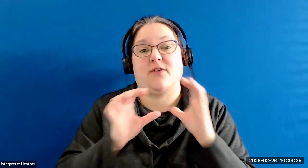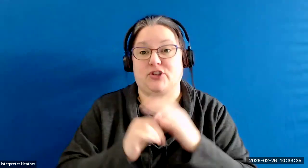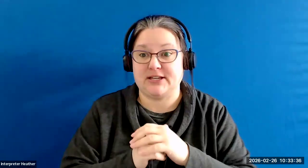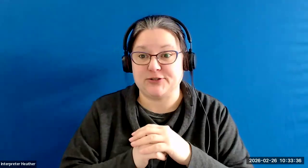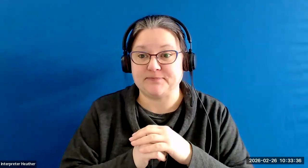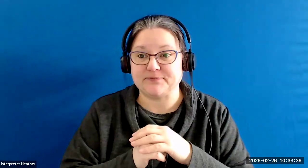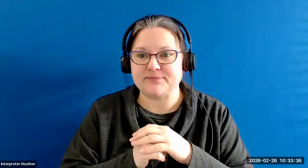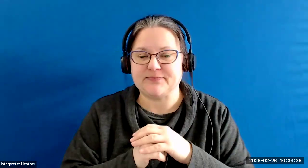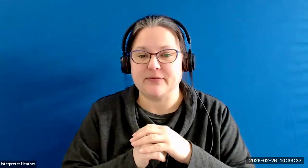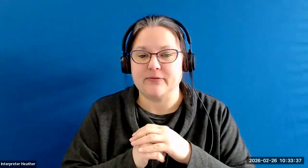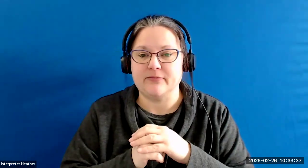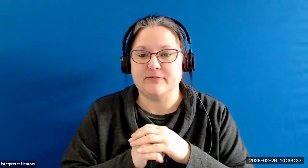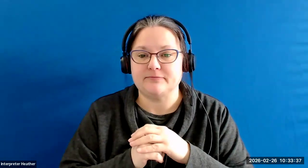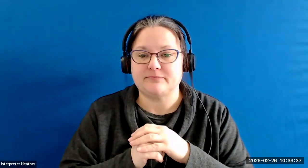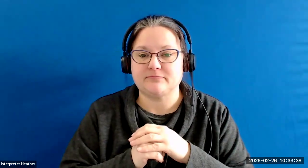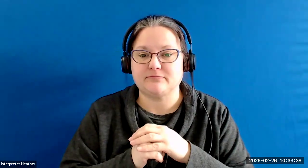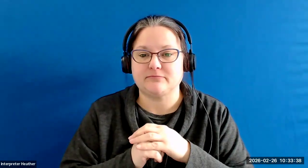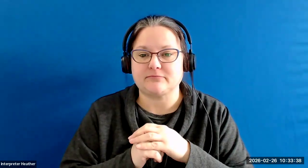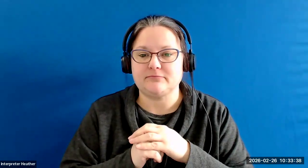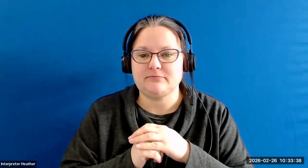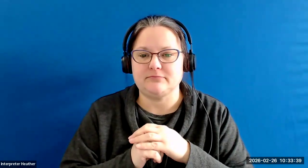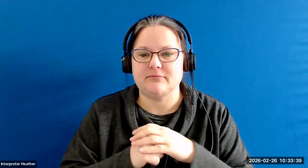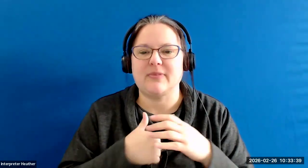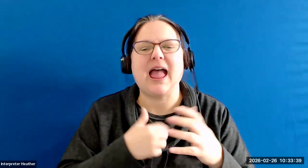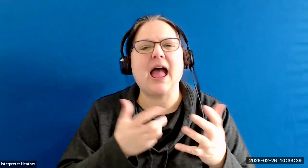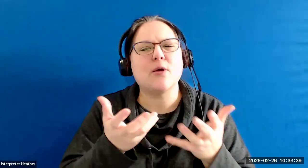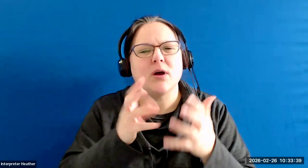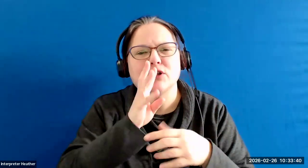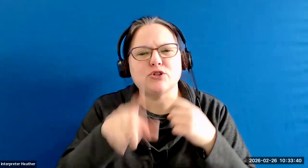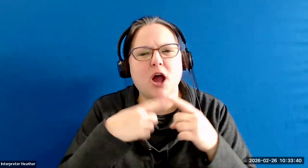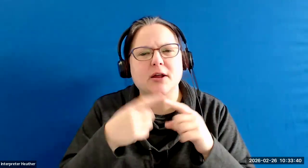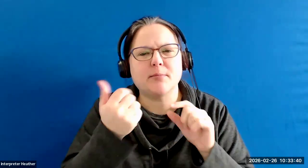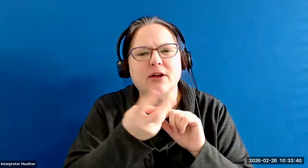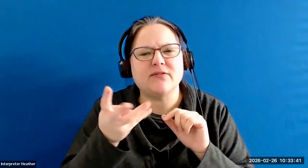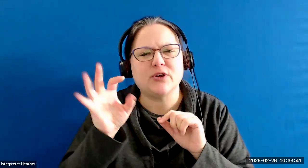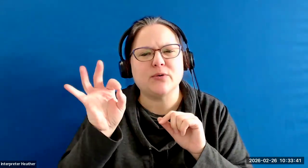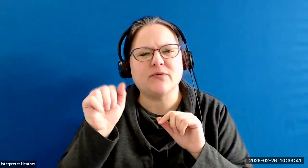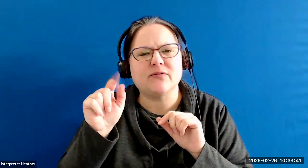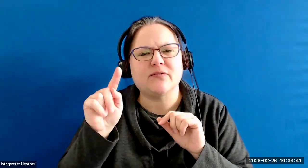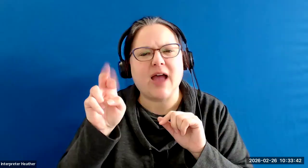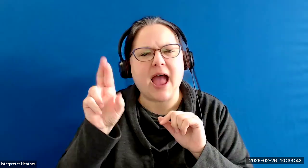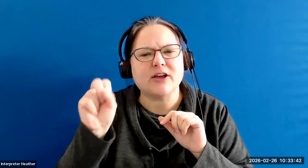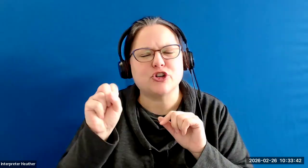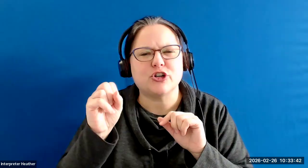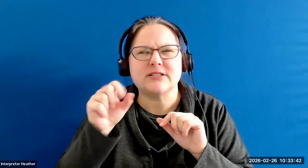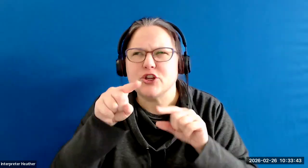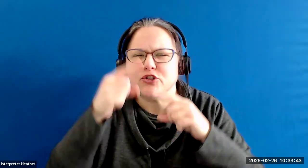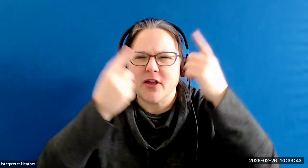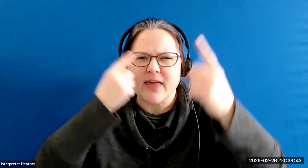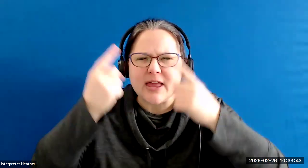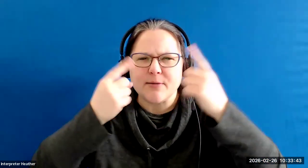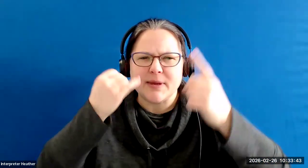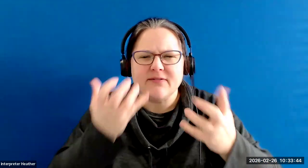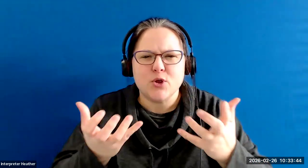go through a few of the factors that we need to consider if we are going to build a world